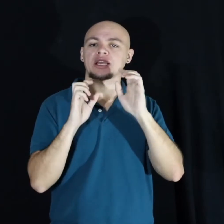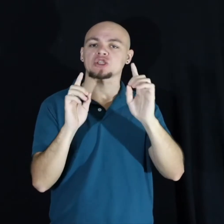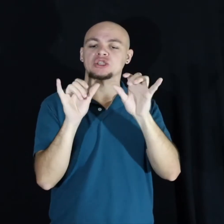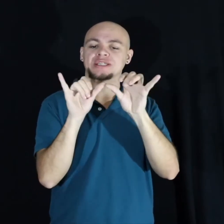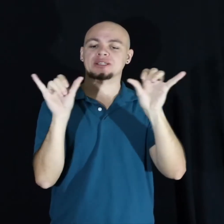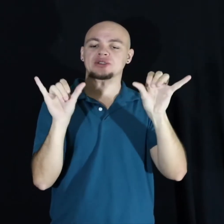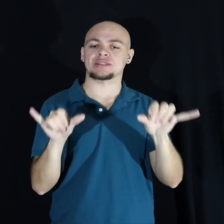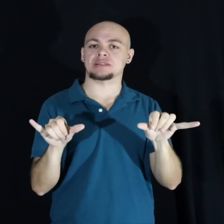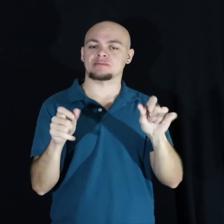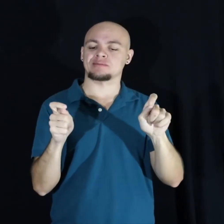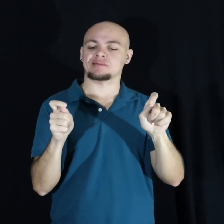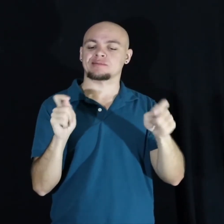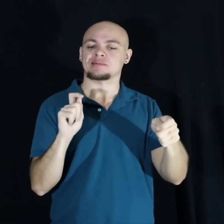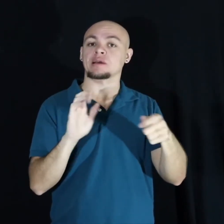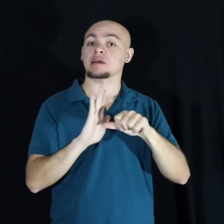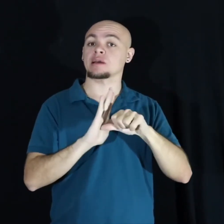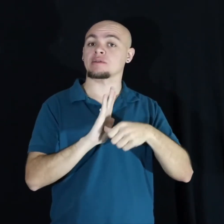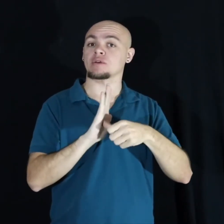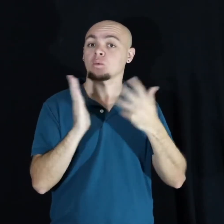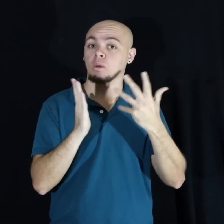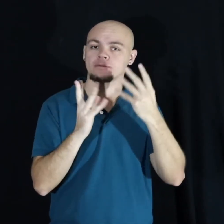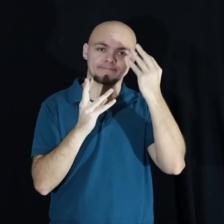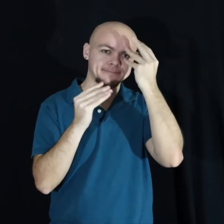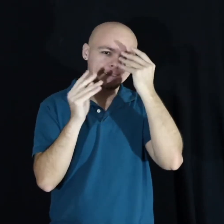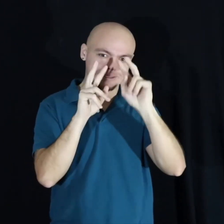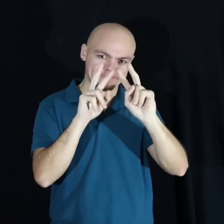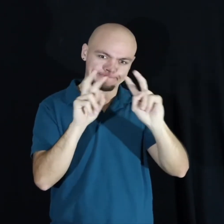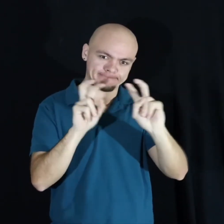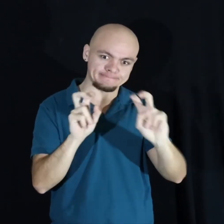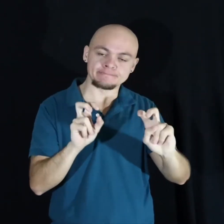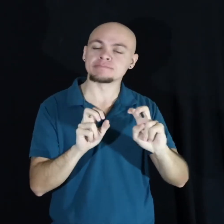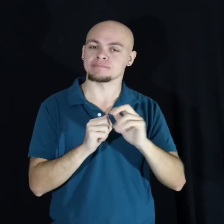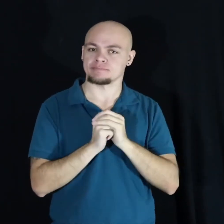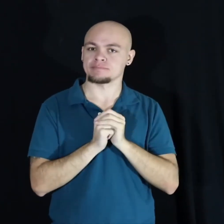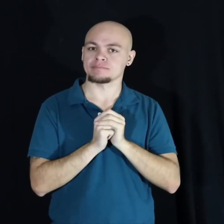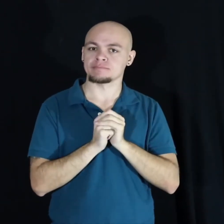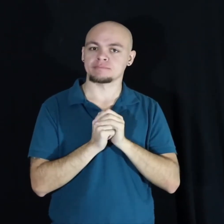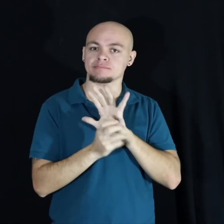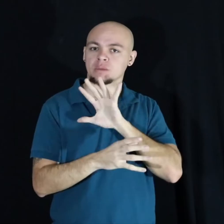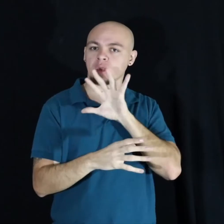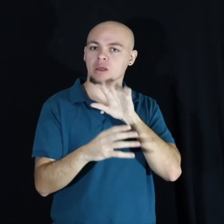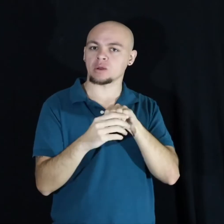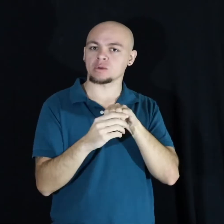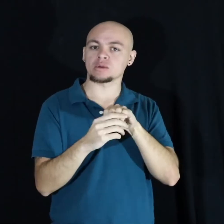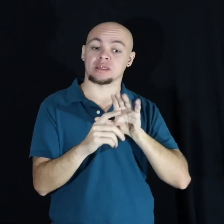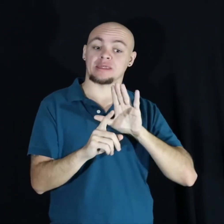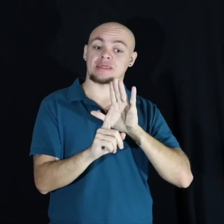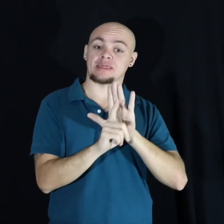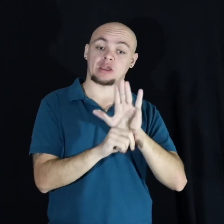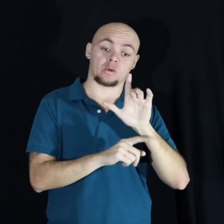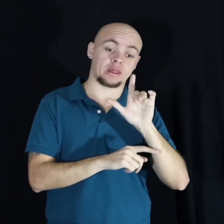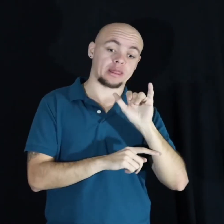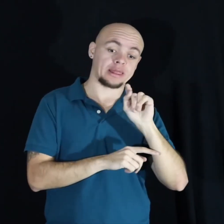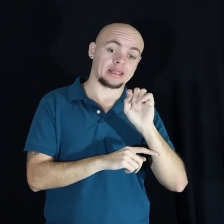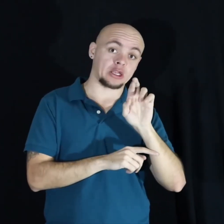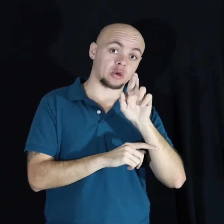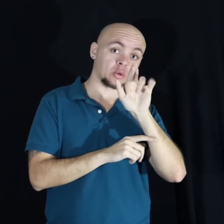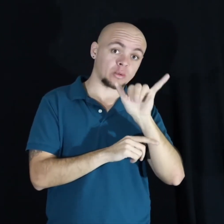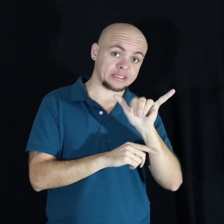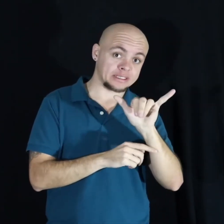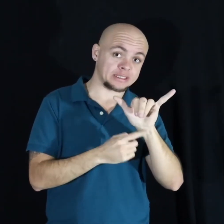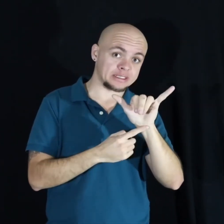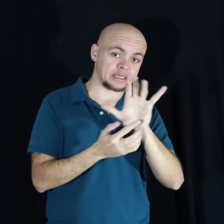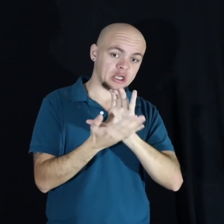system to emphasize critical thinking. They included as well voter literacy in their